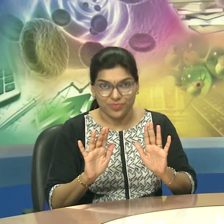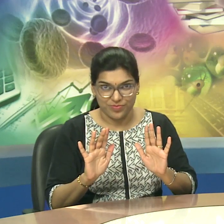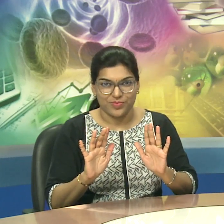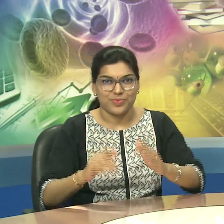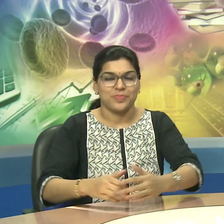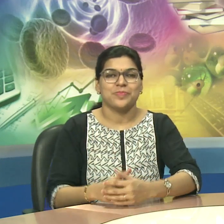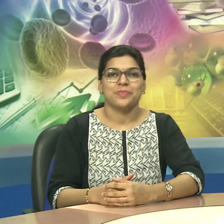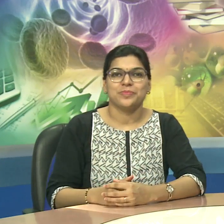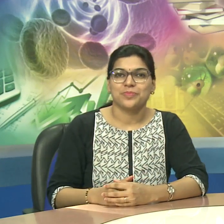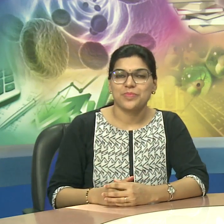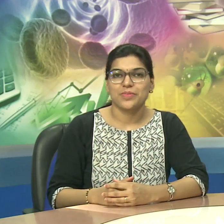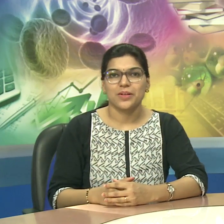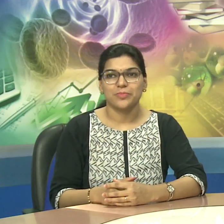doing particular things.